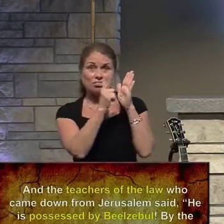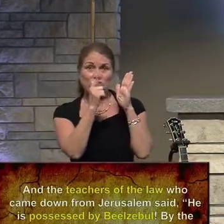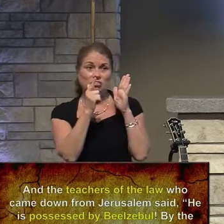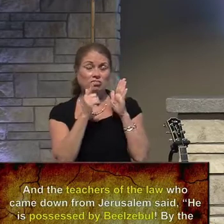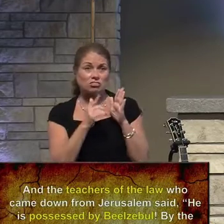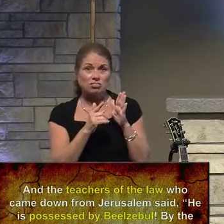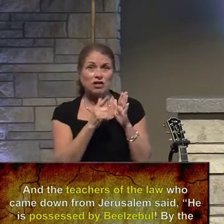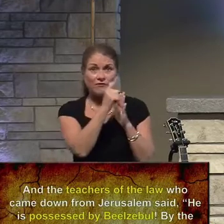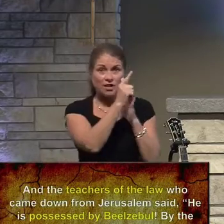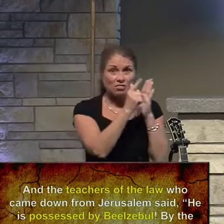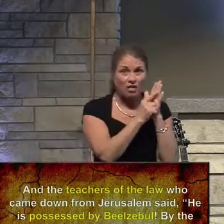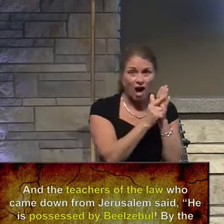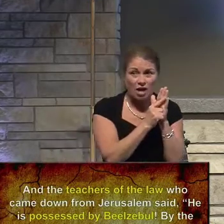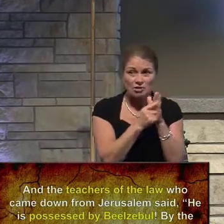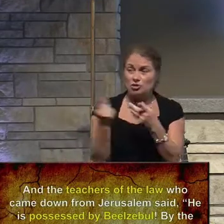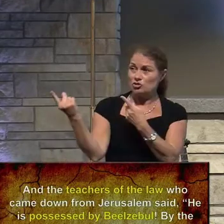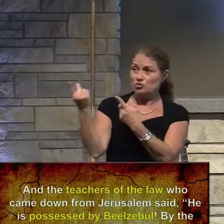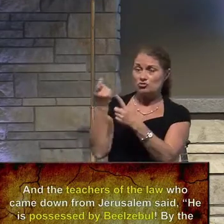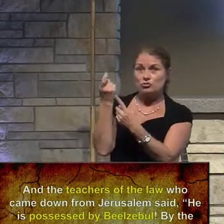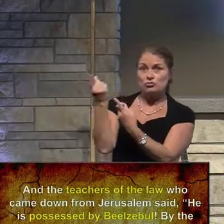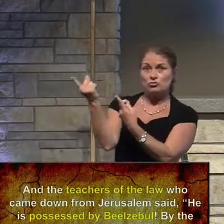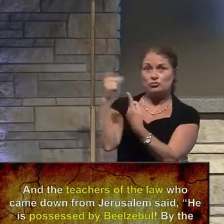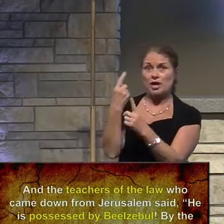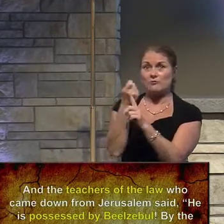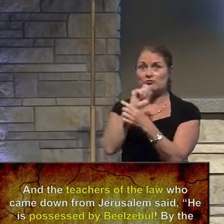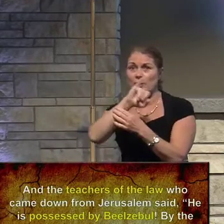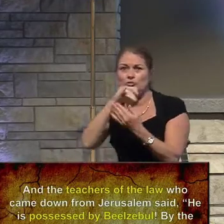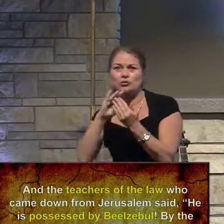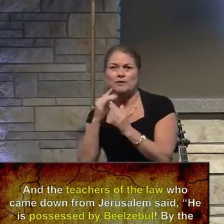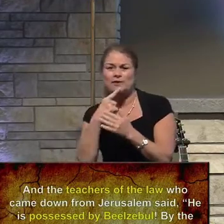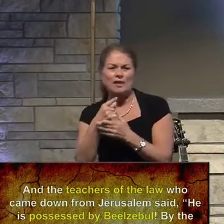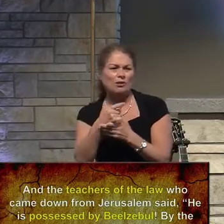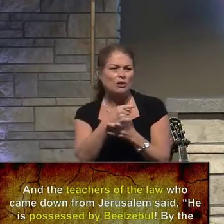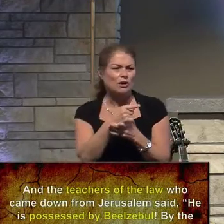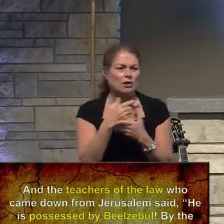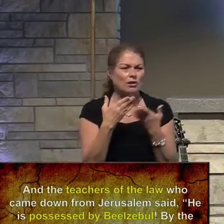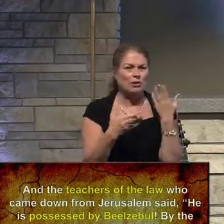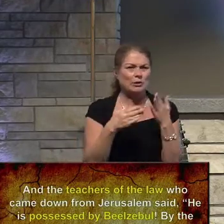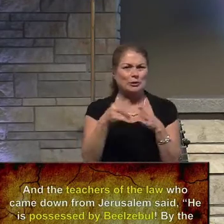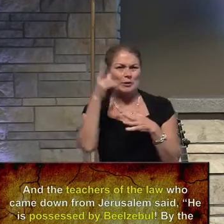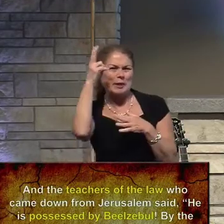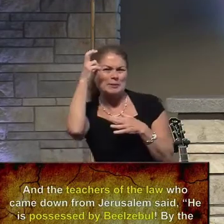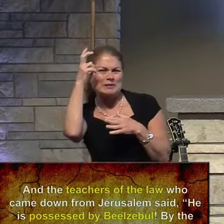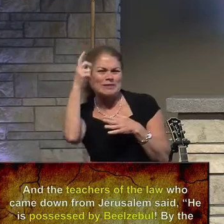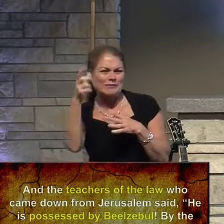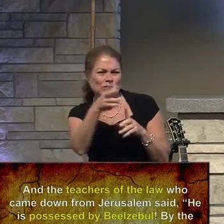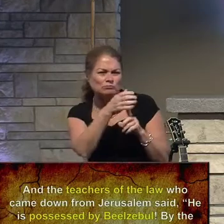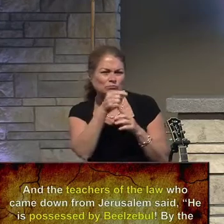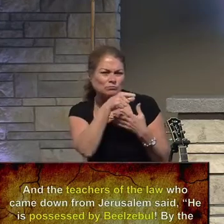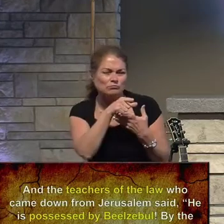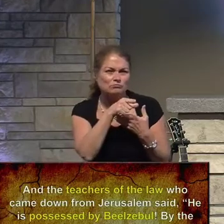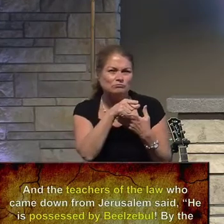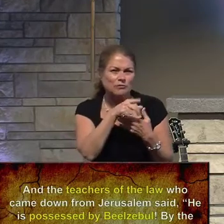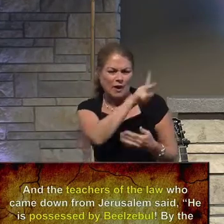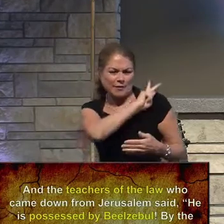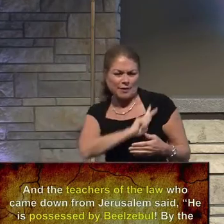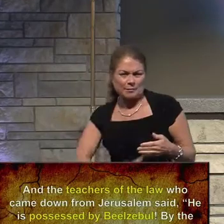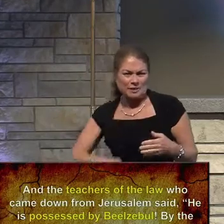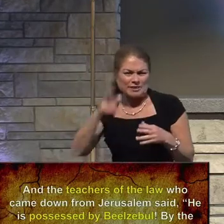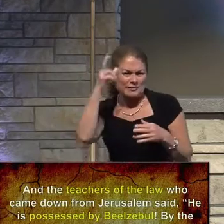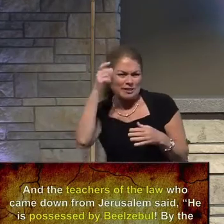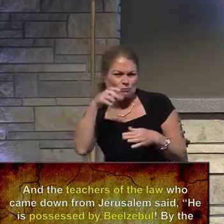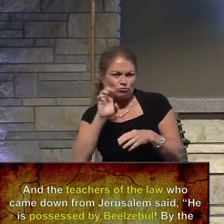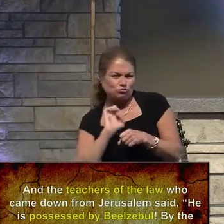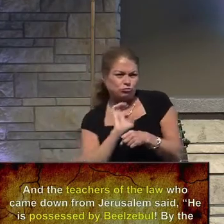had come down from Jerusalem, said, he is possessed by Beelzebub. By the prince of demons, he is driving